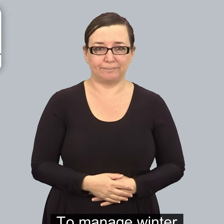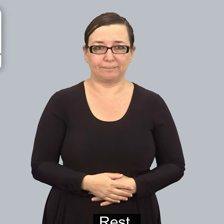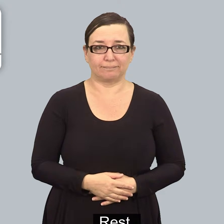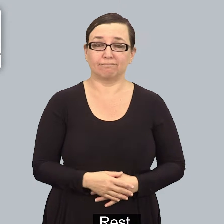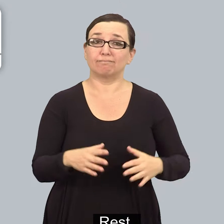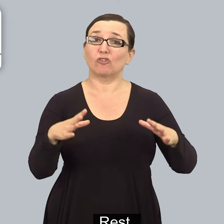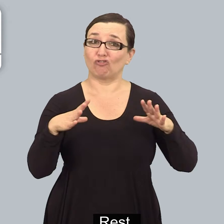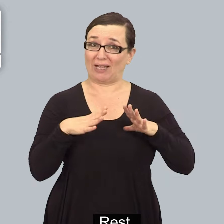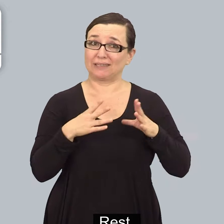rest,